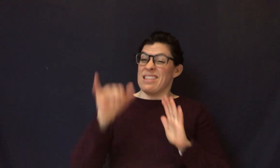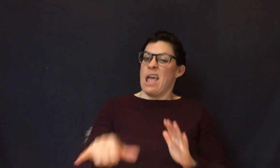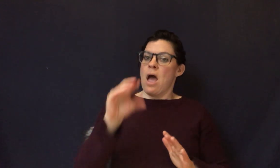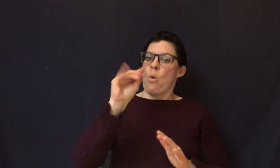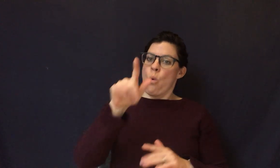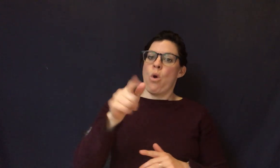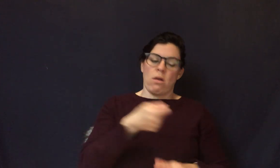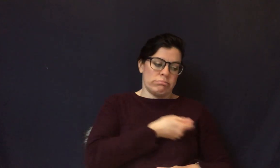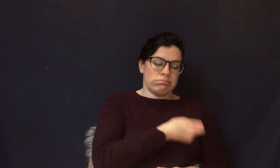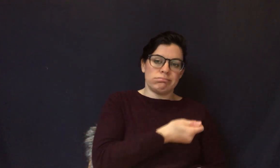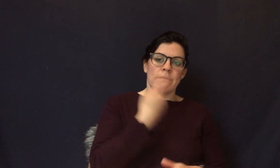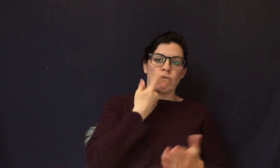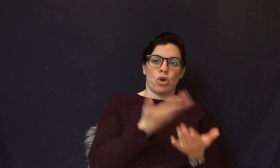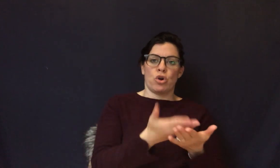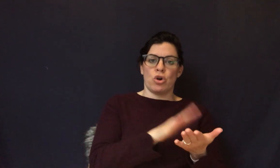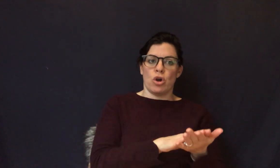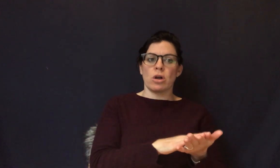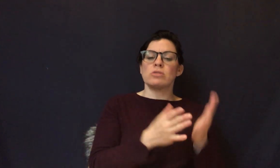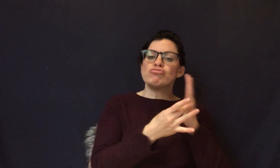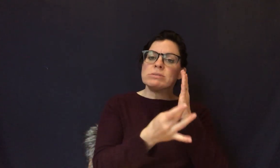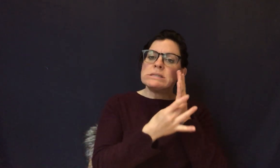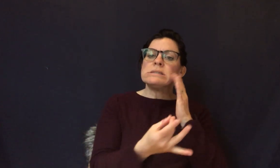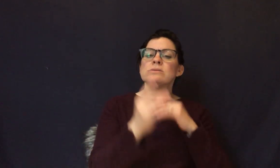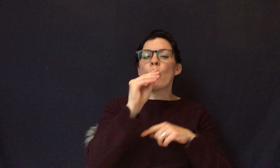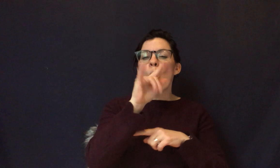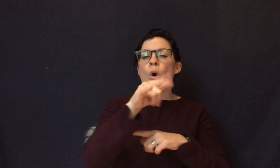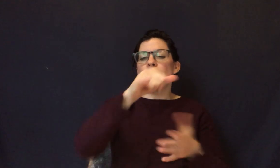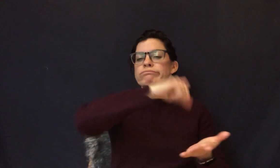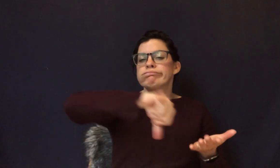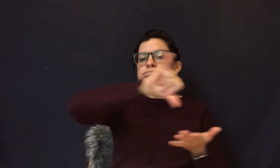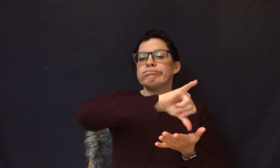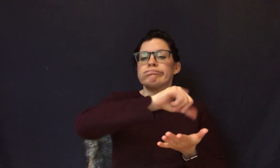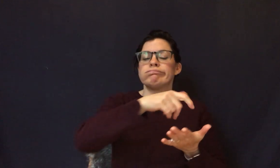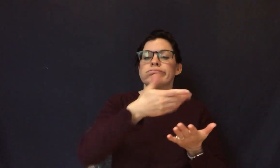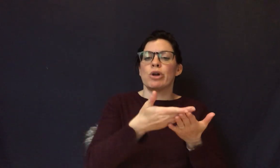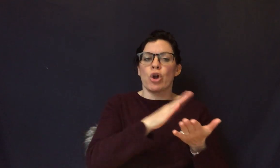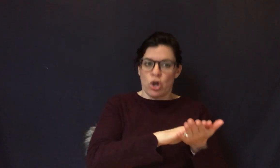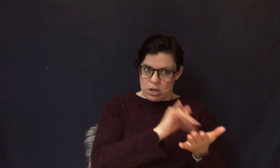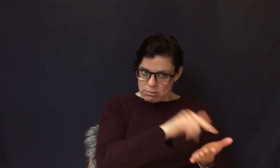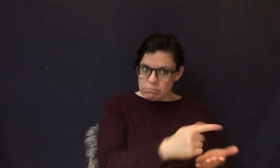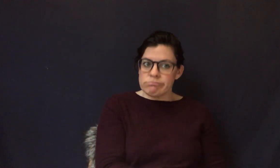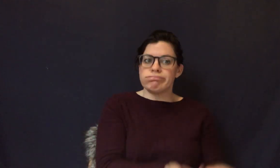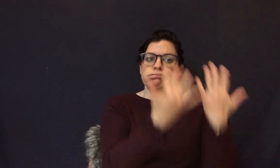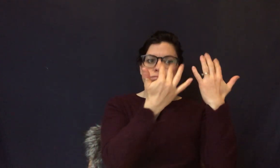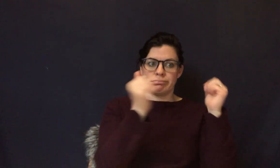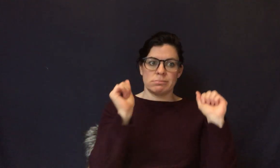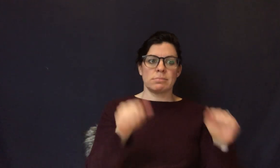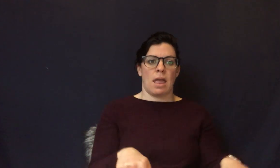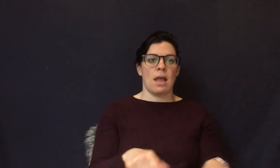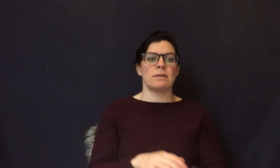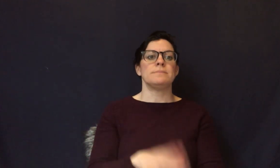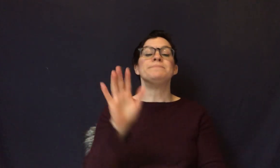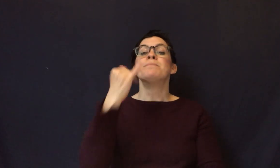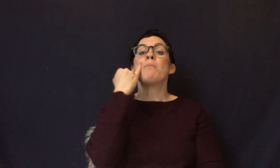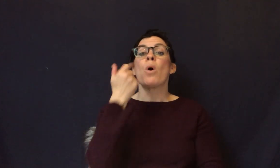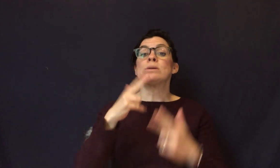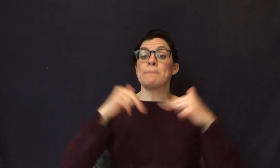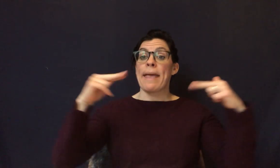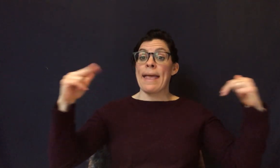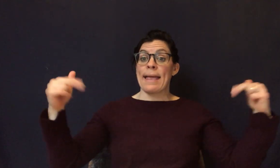Class K fire, what's the easiest way to put out a fire? Frying pan's on fire. You're cooking the bacon and the frying pan's on fire. You pick the pan up